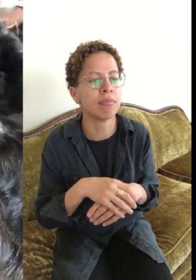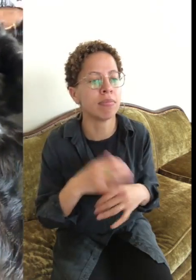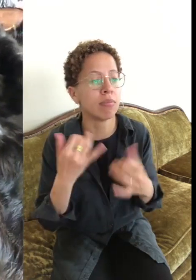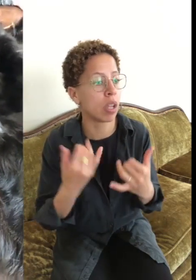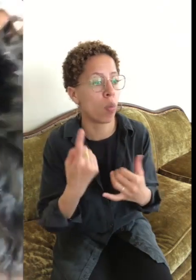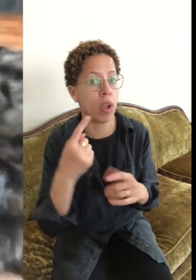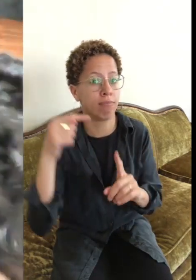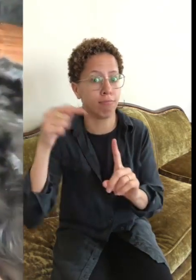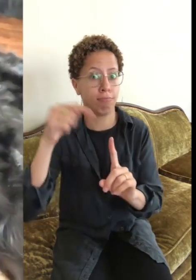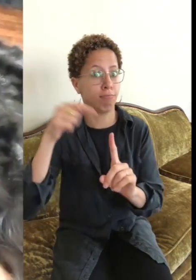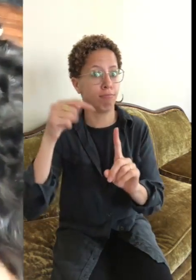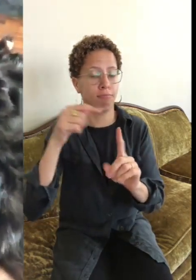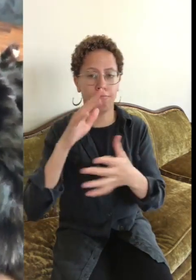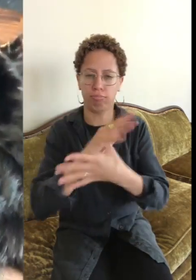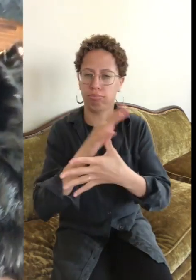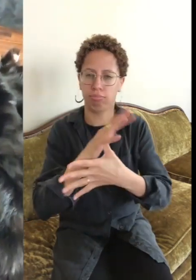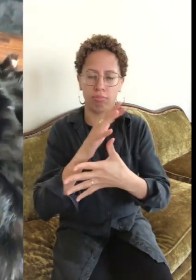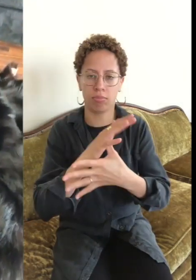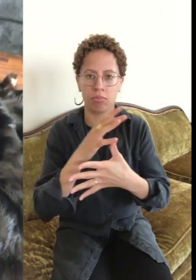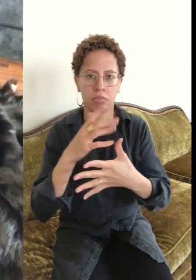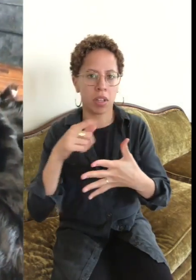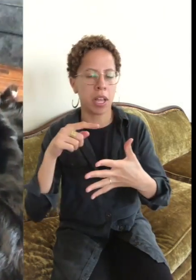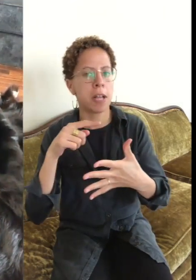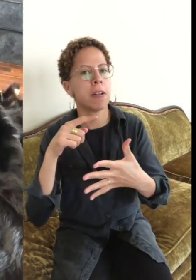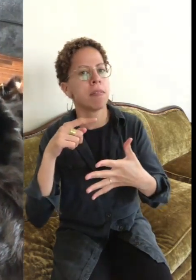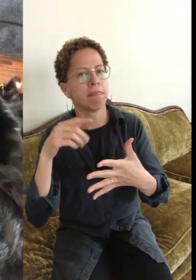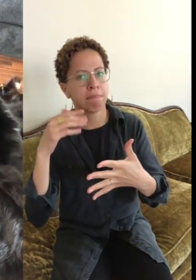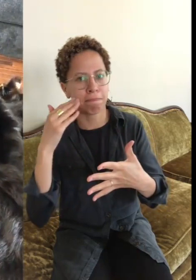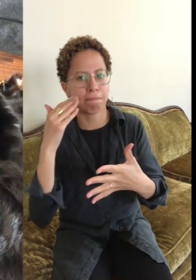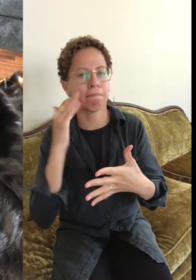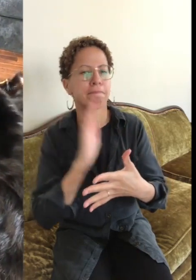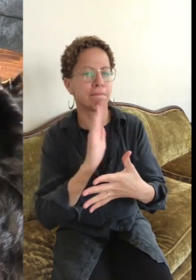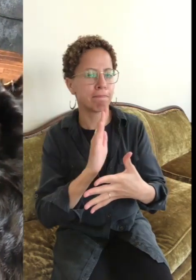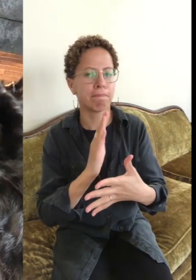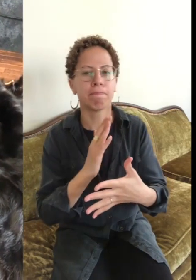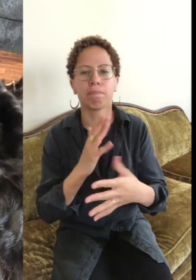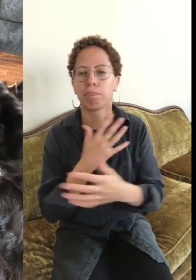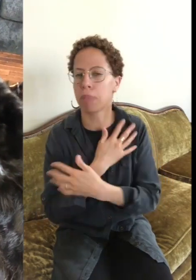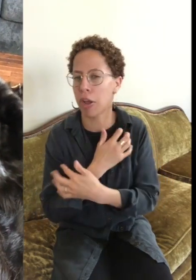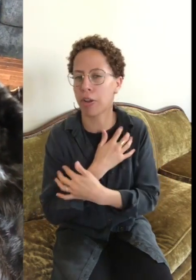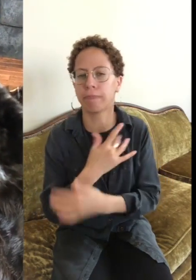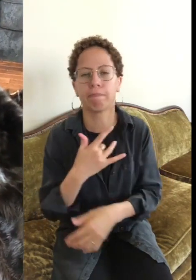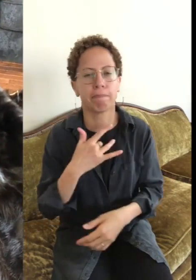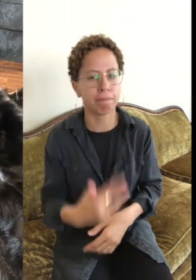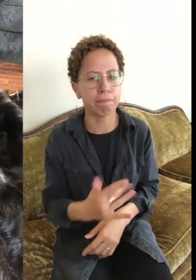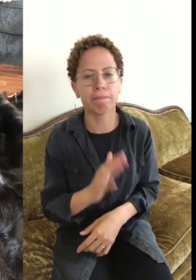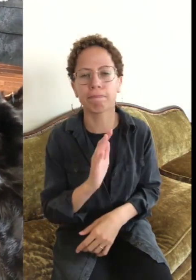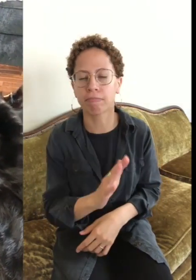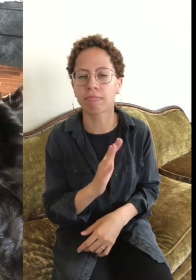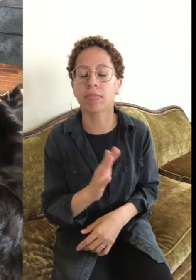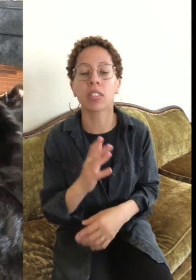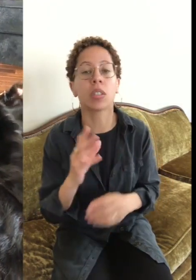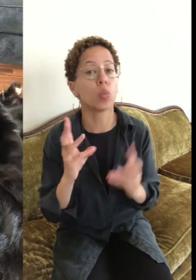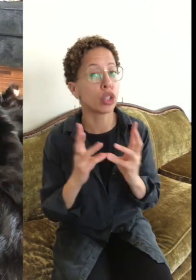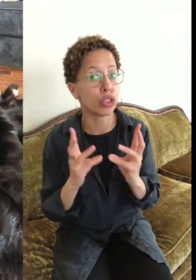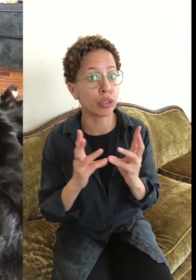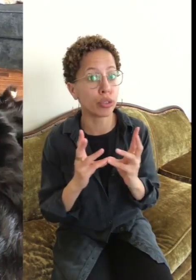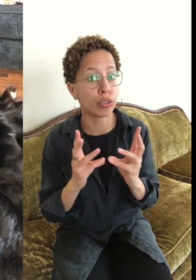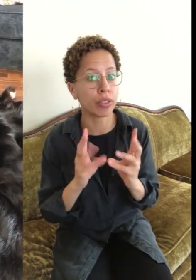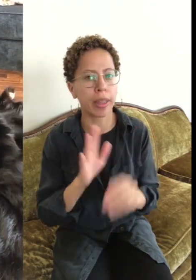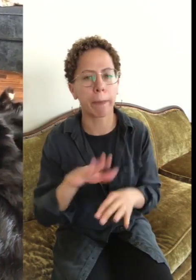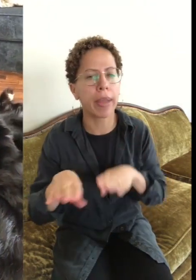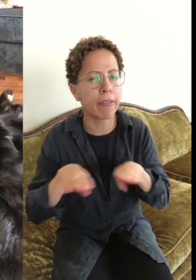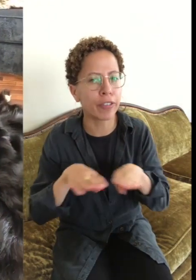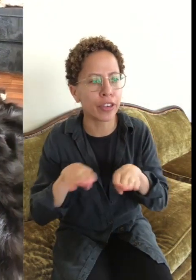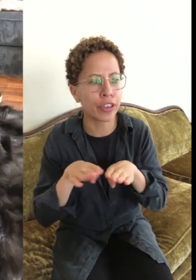So there's one big thing that bears are actually known for, and it happens in wintertime, and it's a behavioral adaptation.